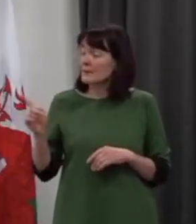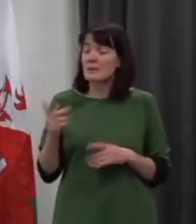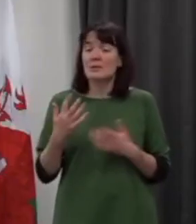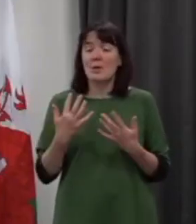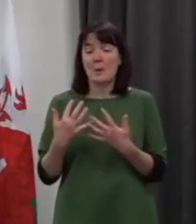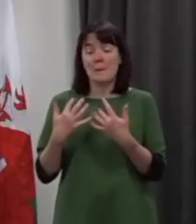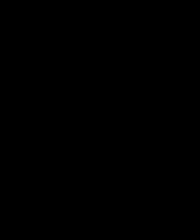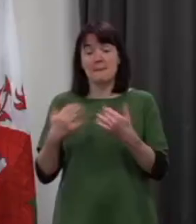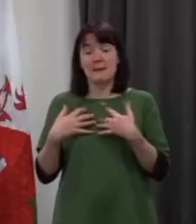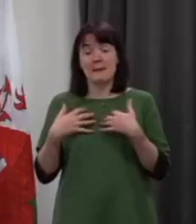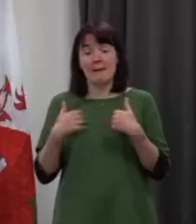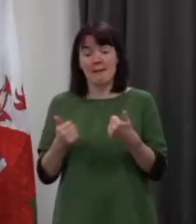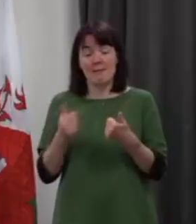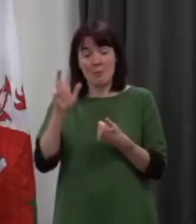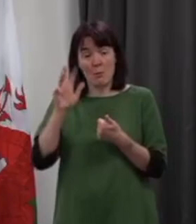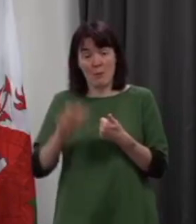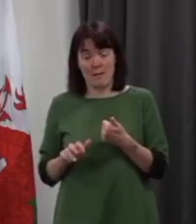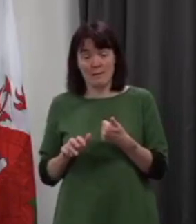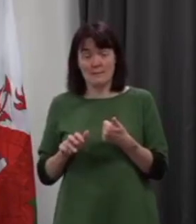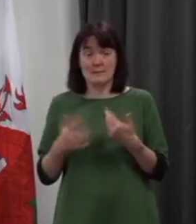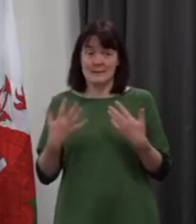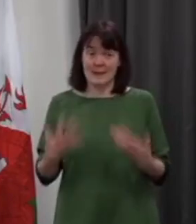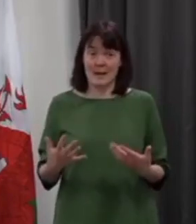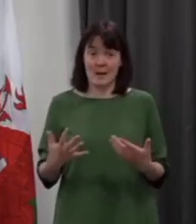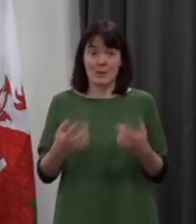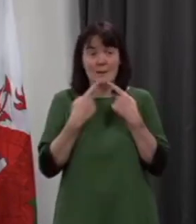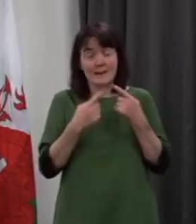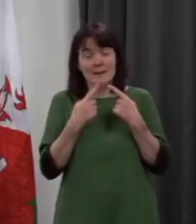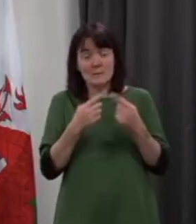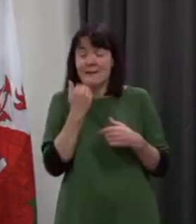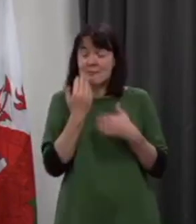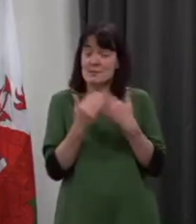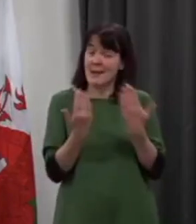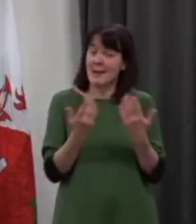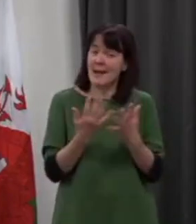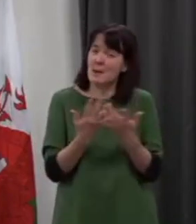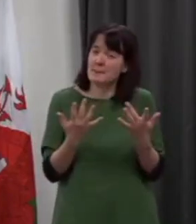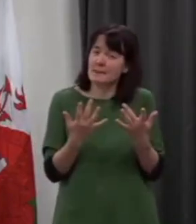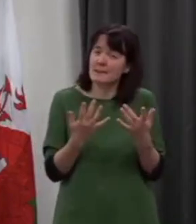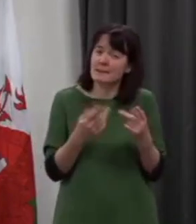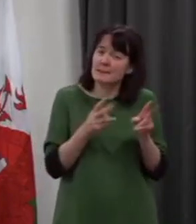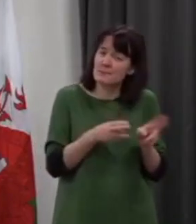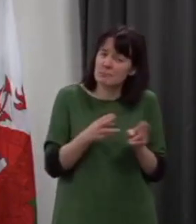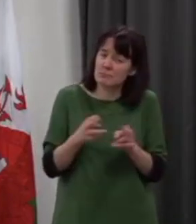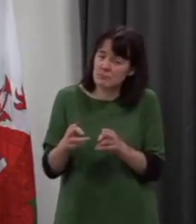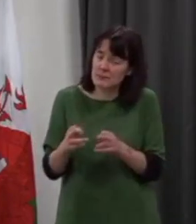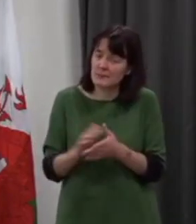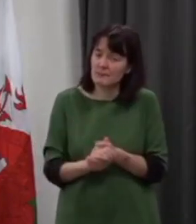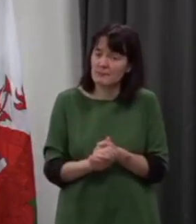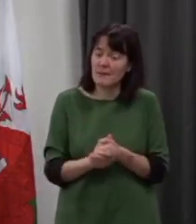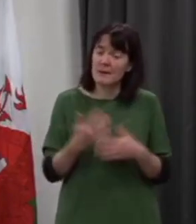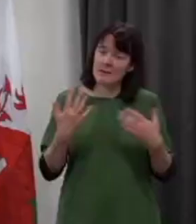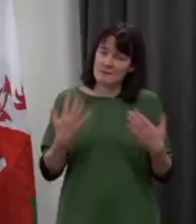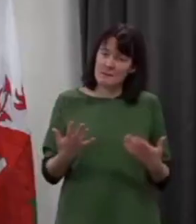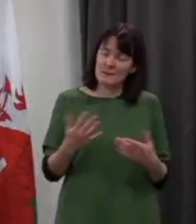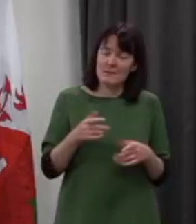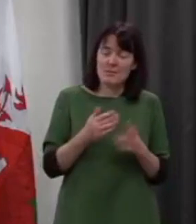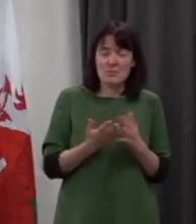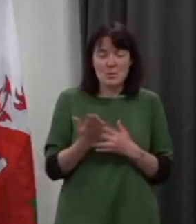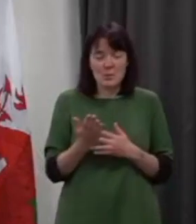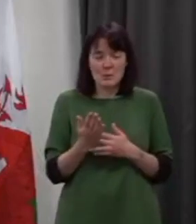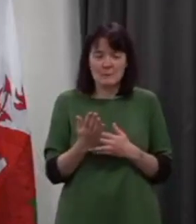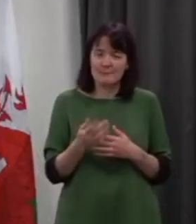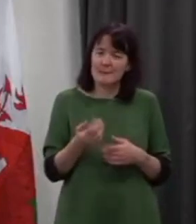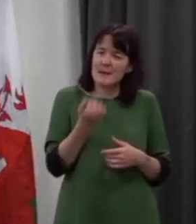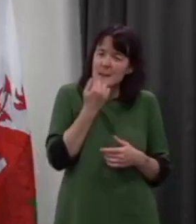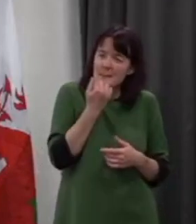additional numbers of deaths. And as the First Minister said yesterday, with relatively small numbers, it is possible to